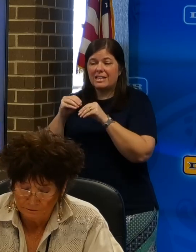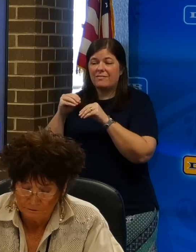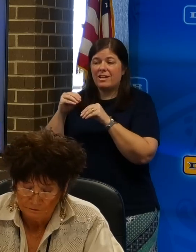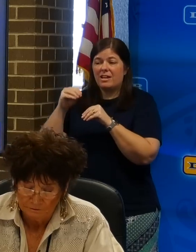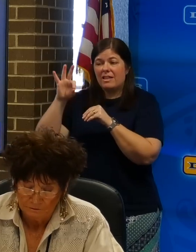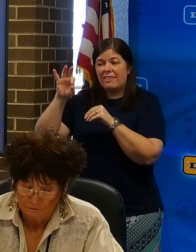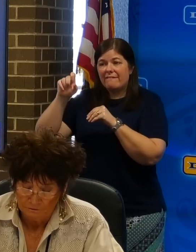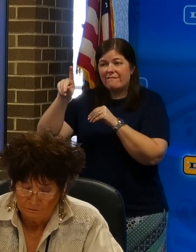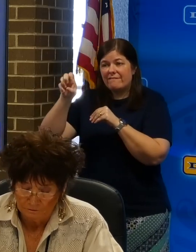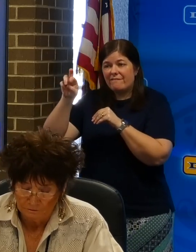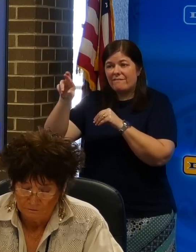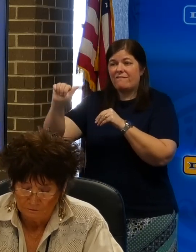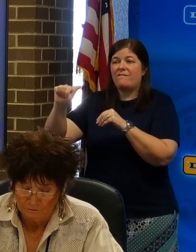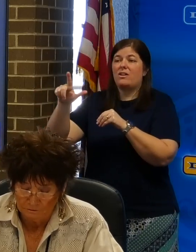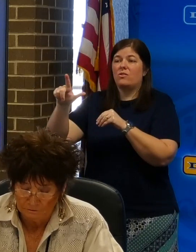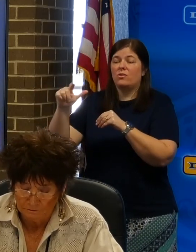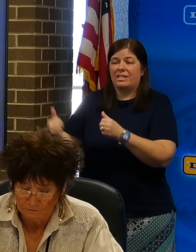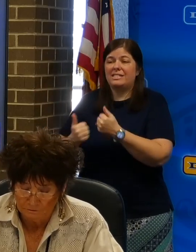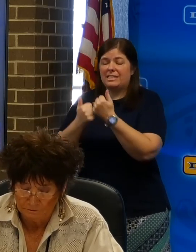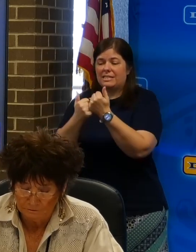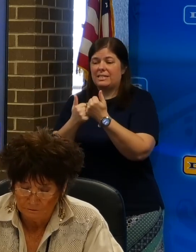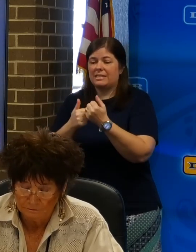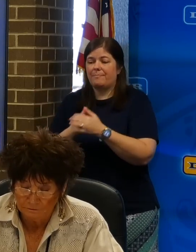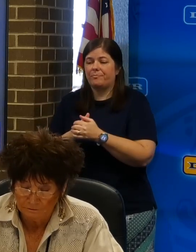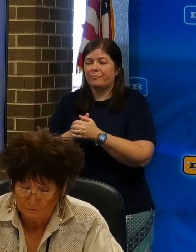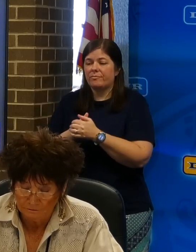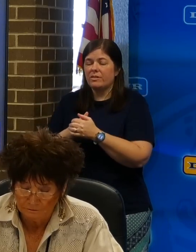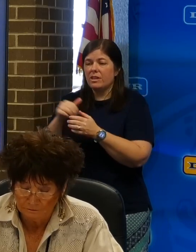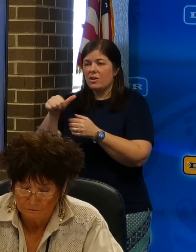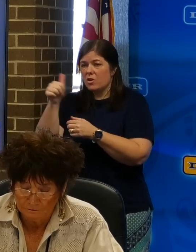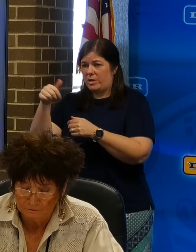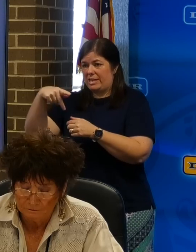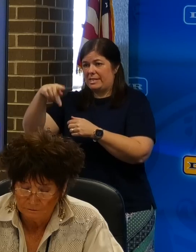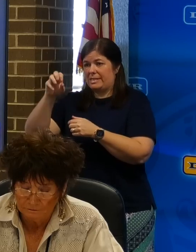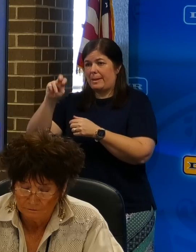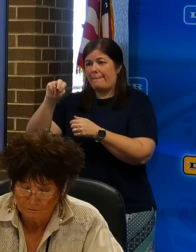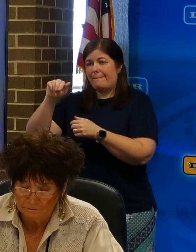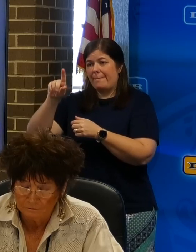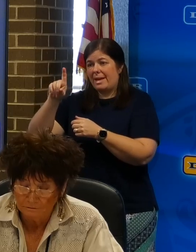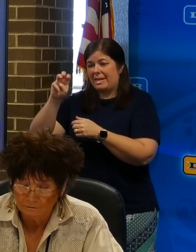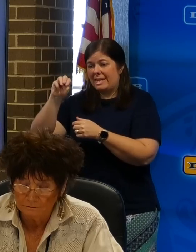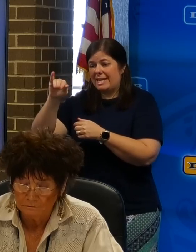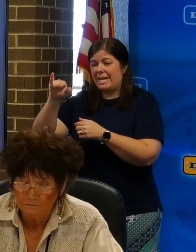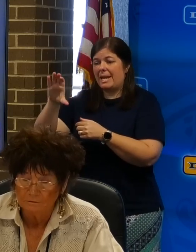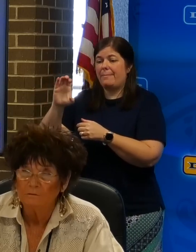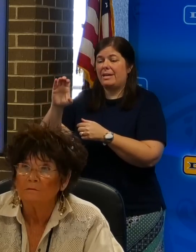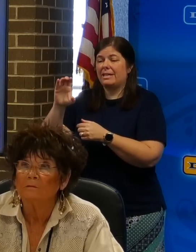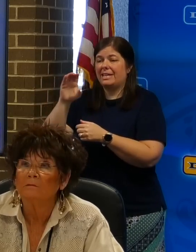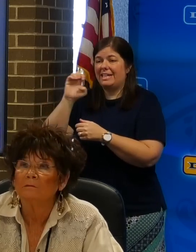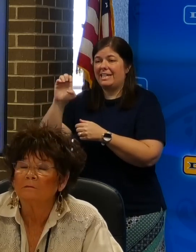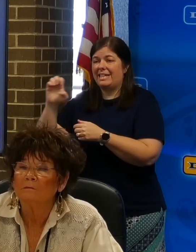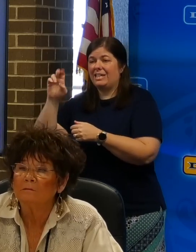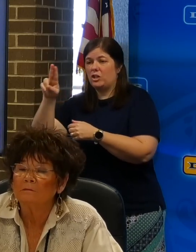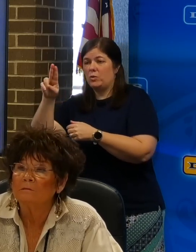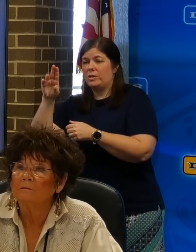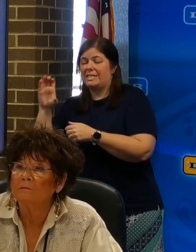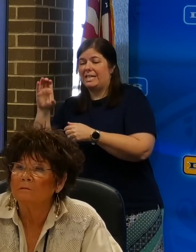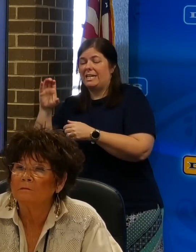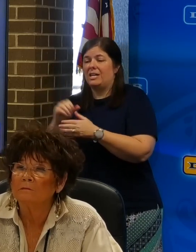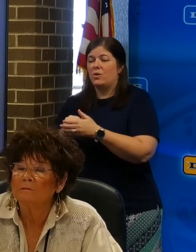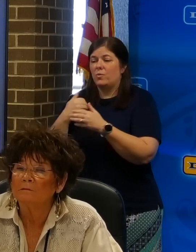CARES Act is called the Pandemic Emergency Unemployment Compensation Program, or EEUC,